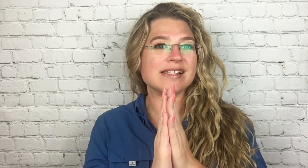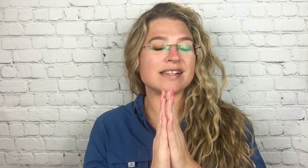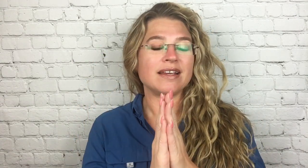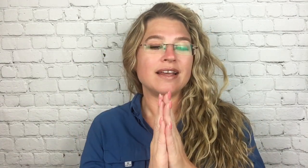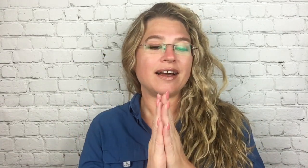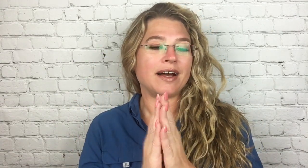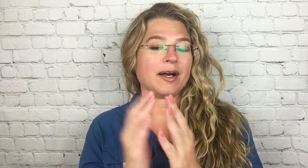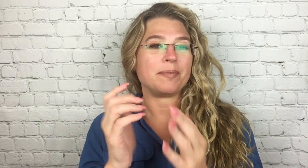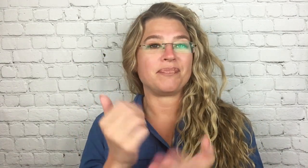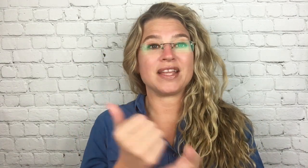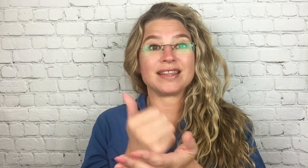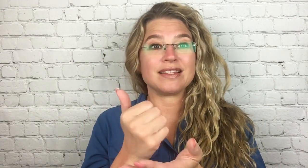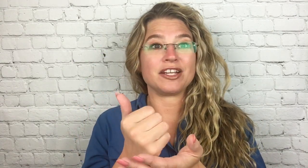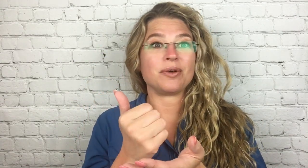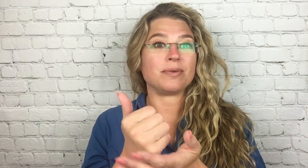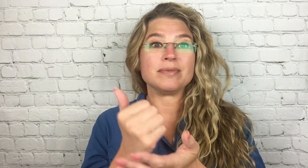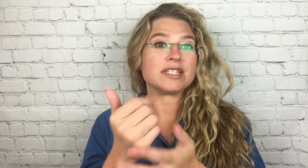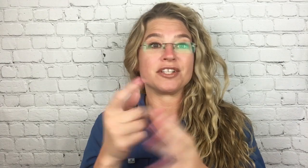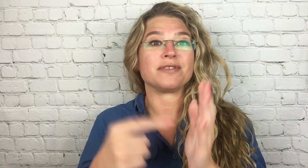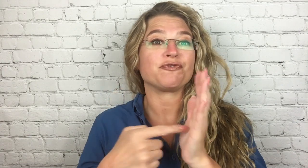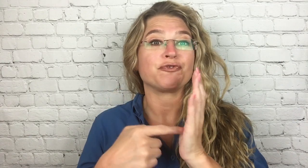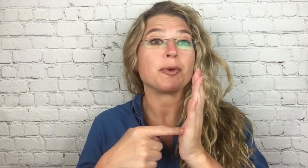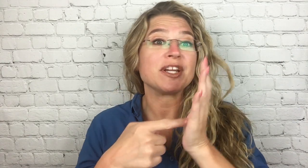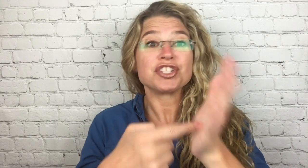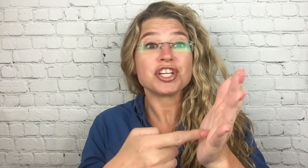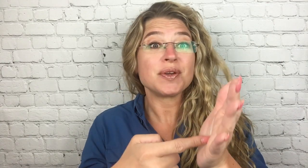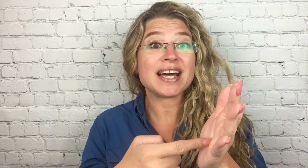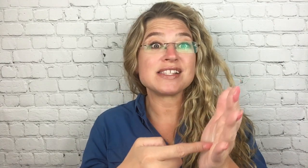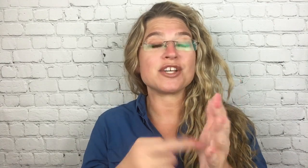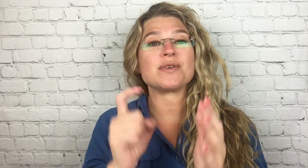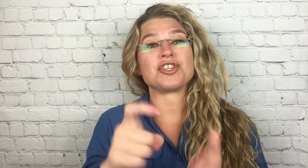ask that, for me to show you guys those, and you